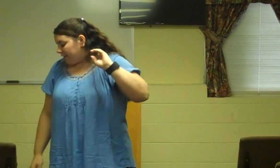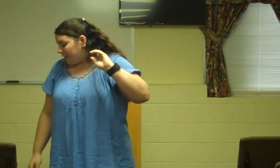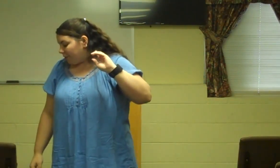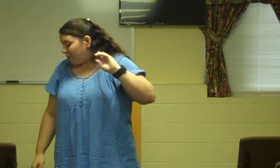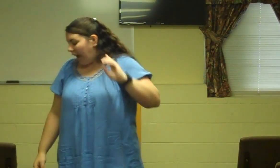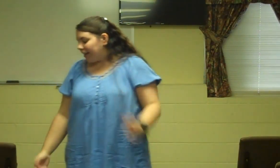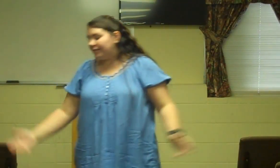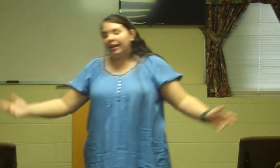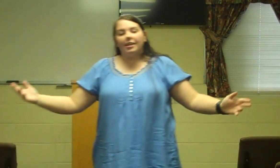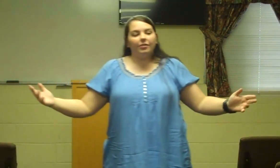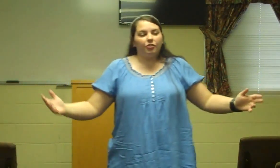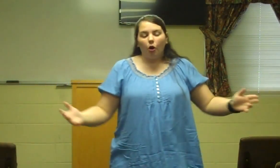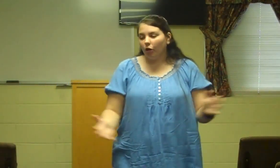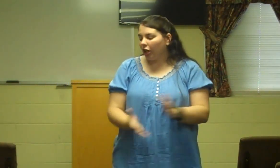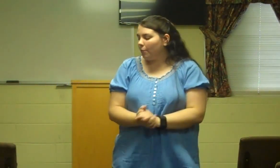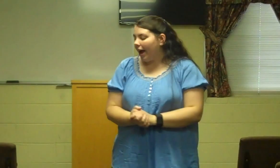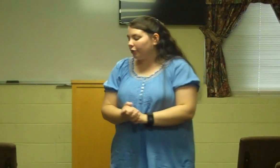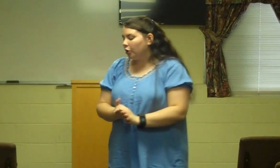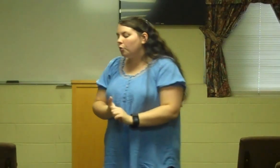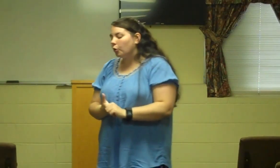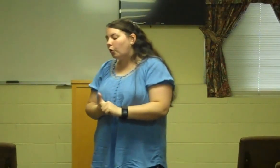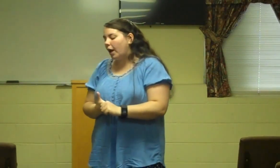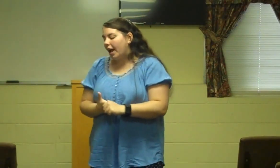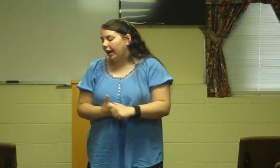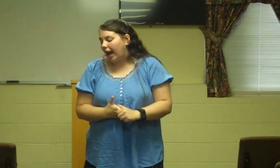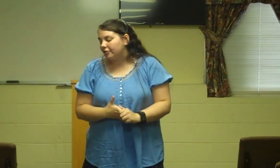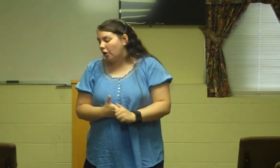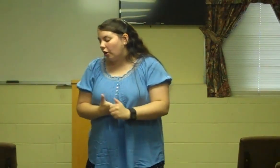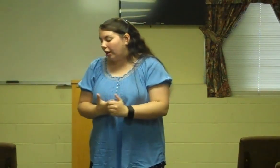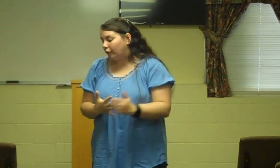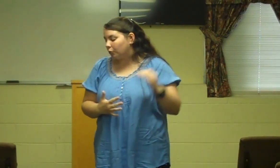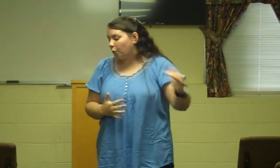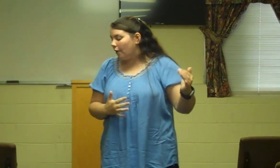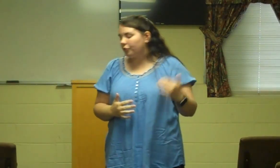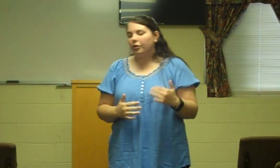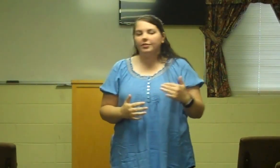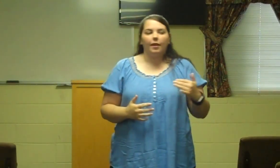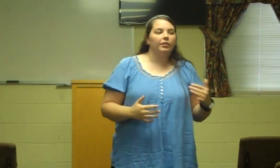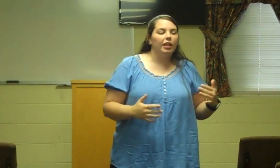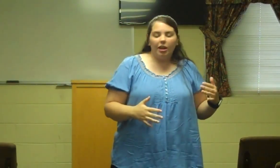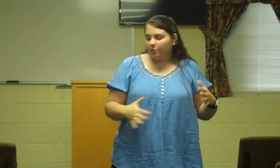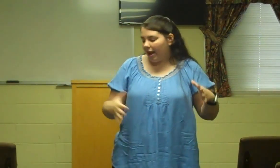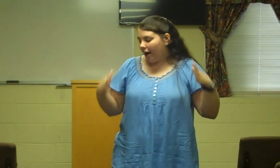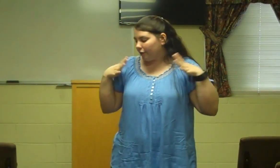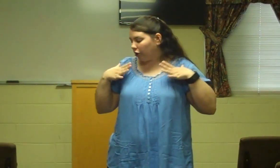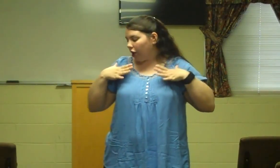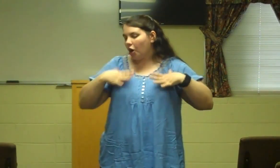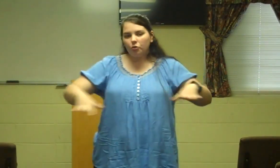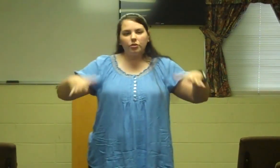And that is it. So we're going to go back through real quick. And from 12 to 37. So we have